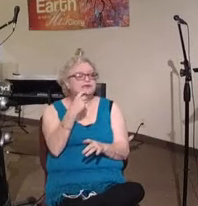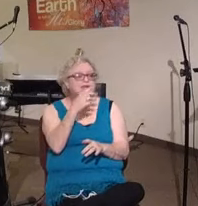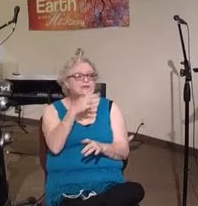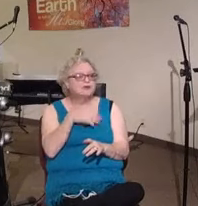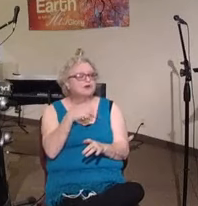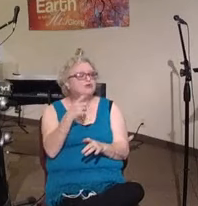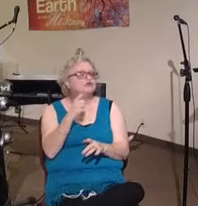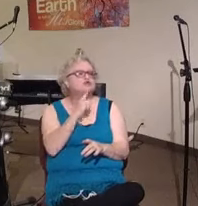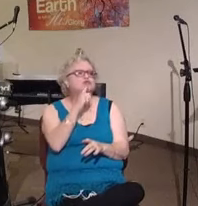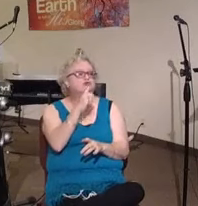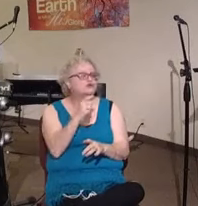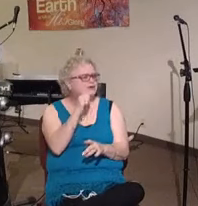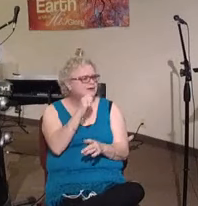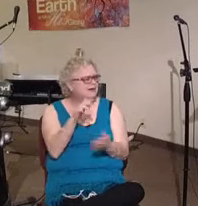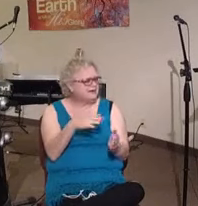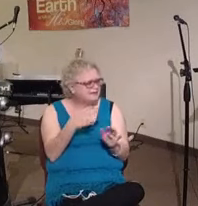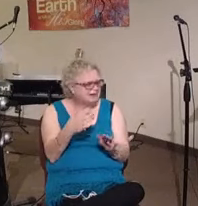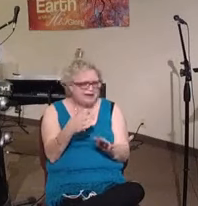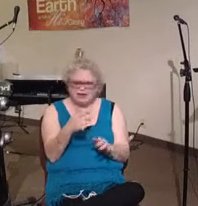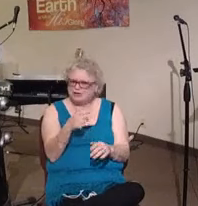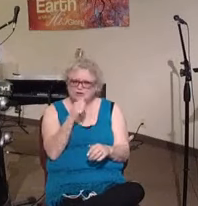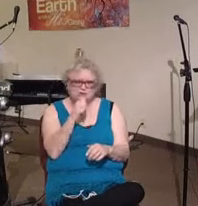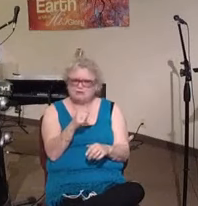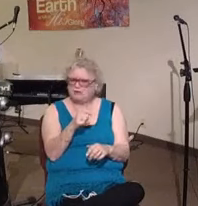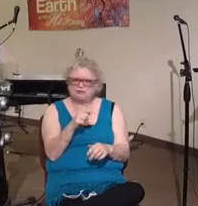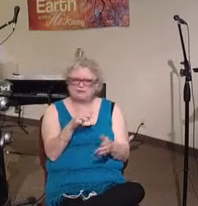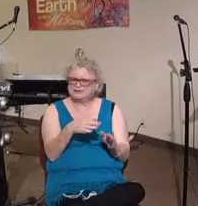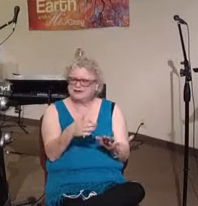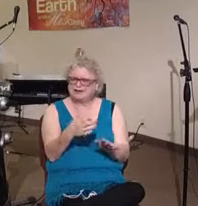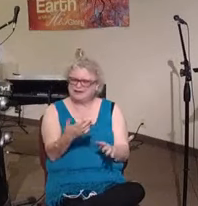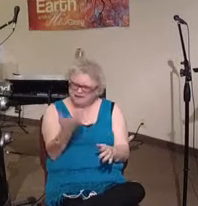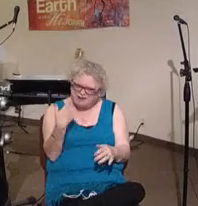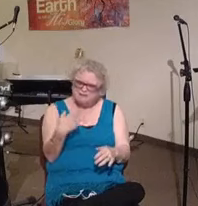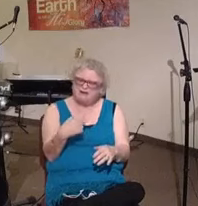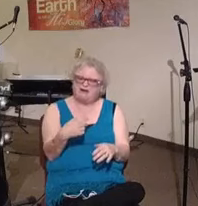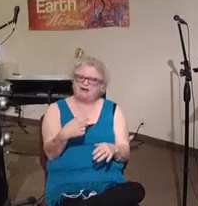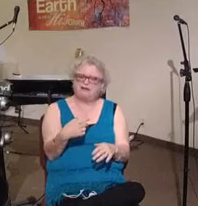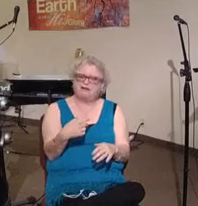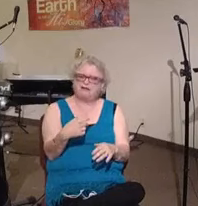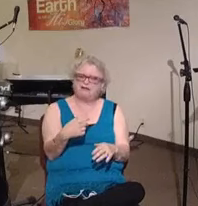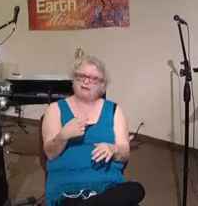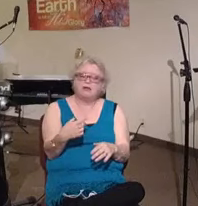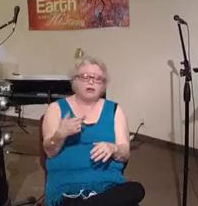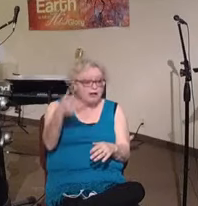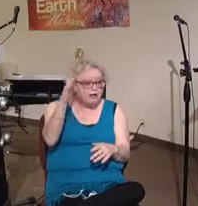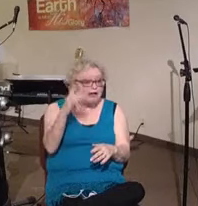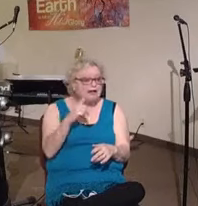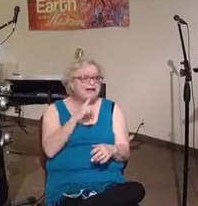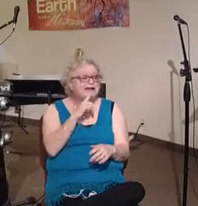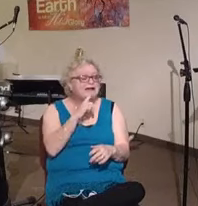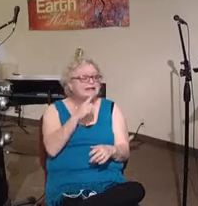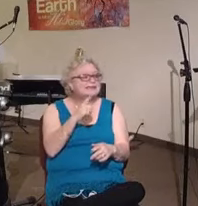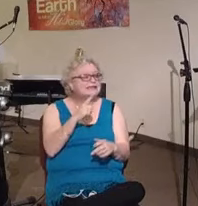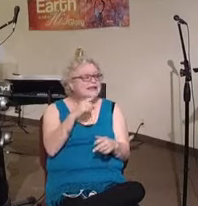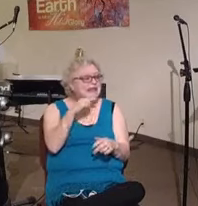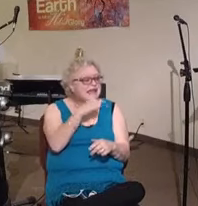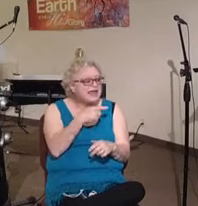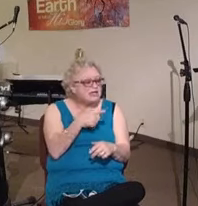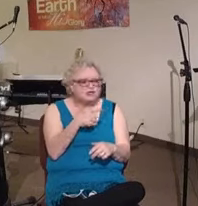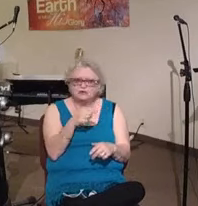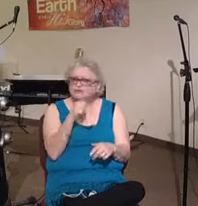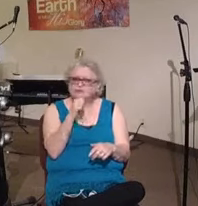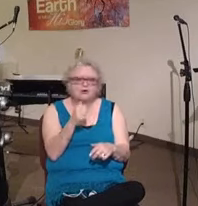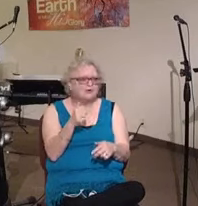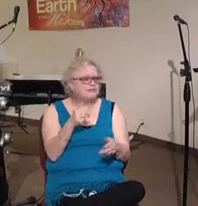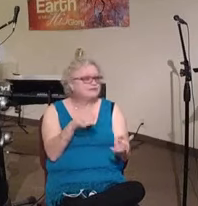shall surely not die. You won't die. Come on. God is lying to you. You won't